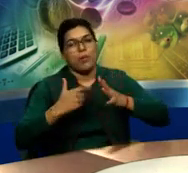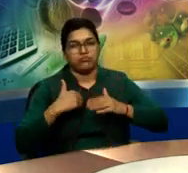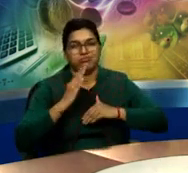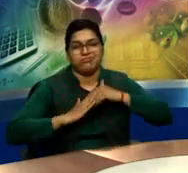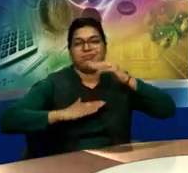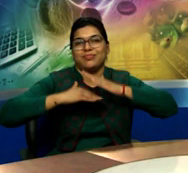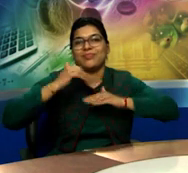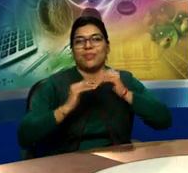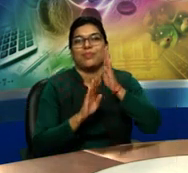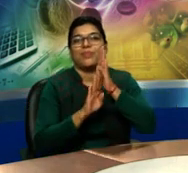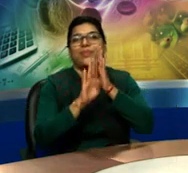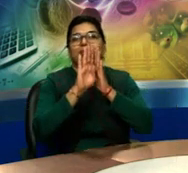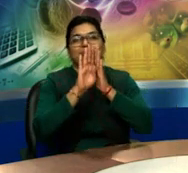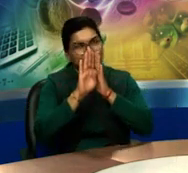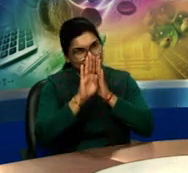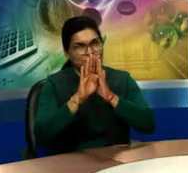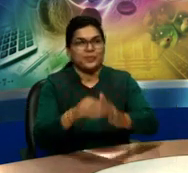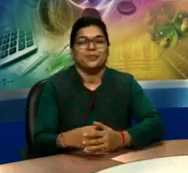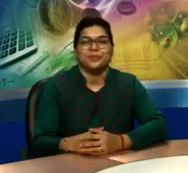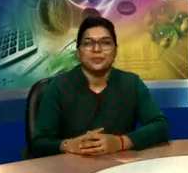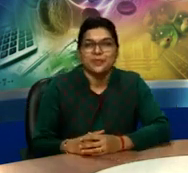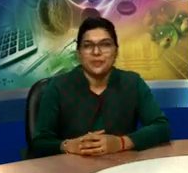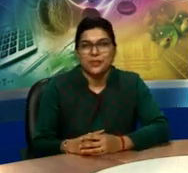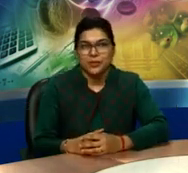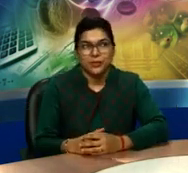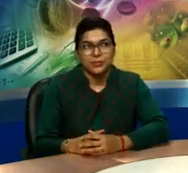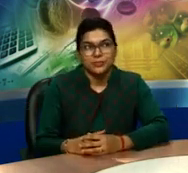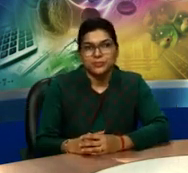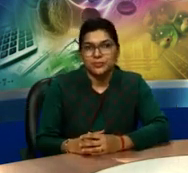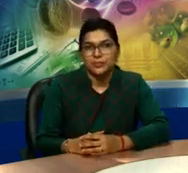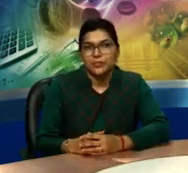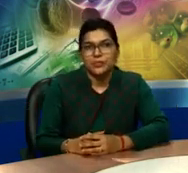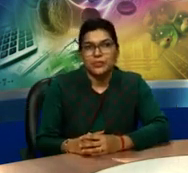it will get automatically be done in a proper way.